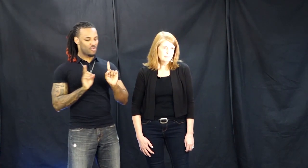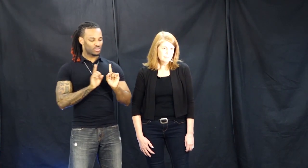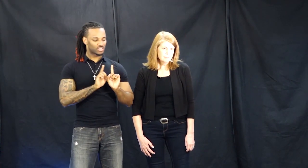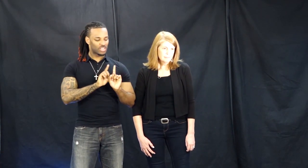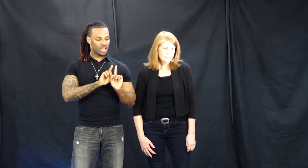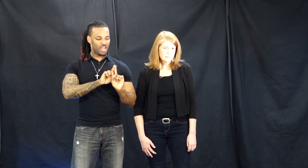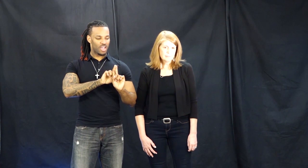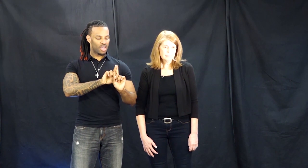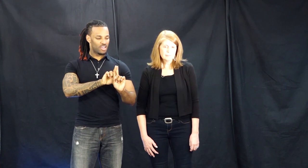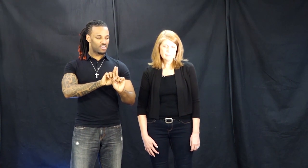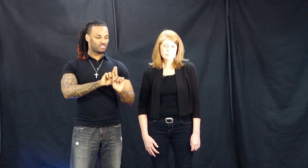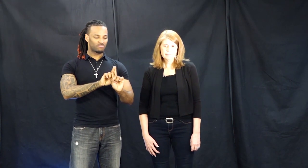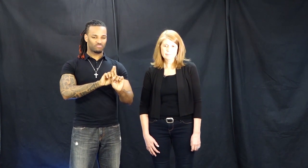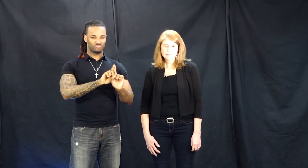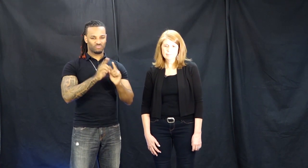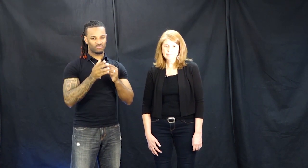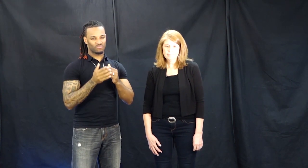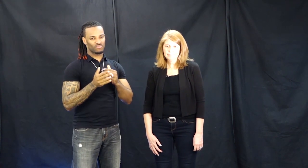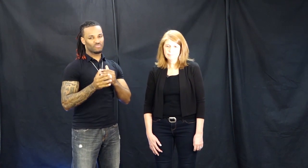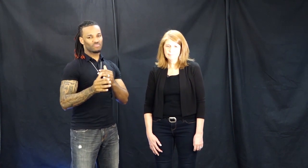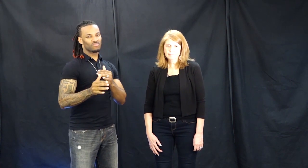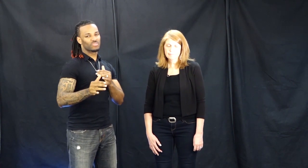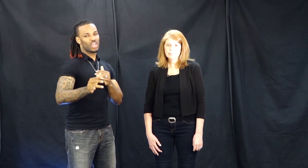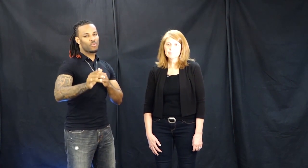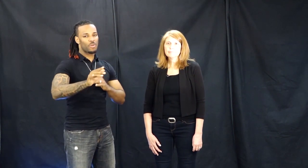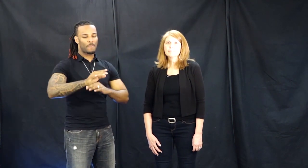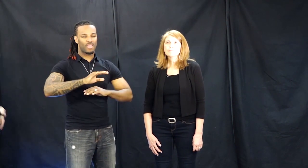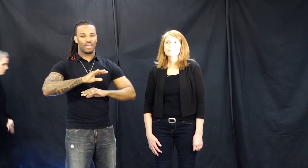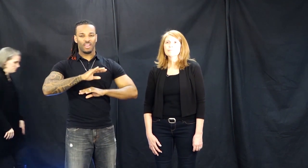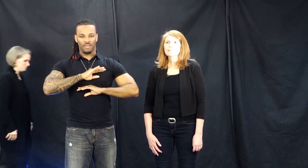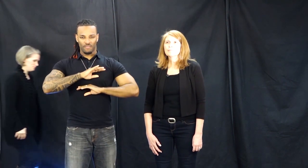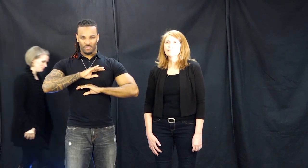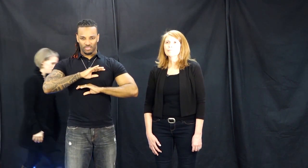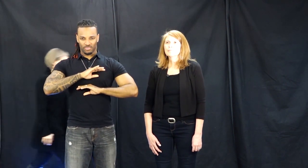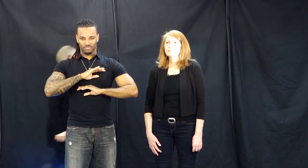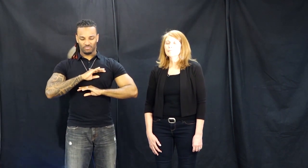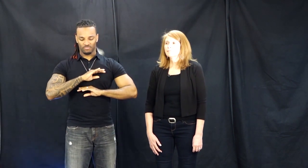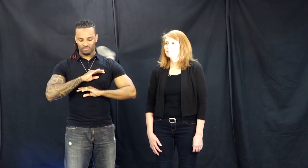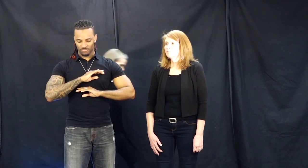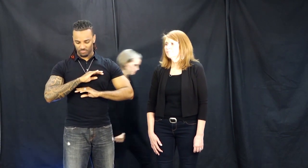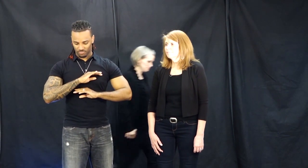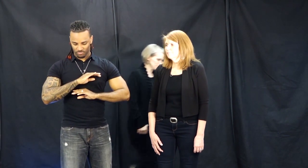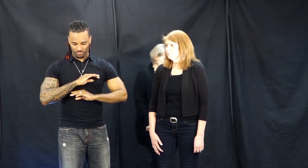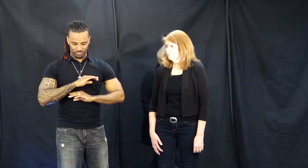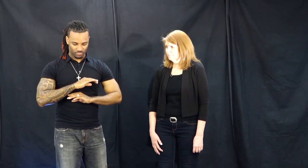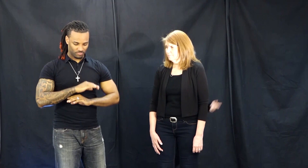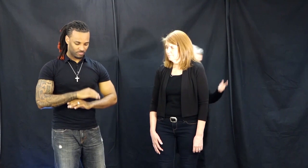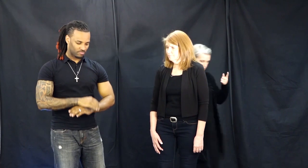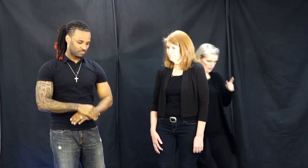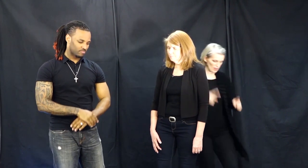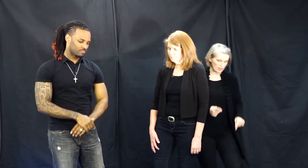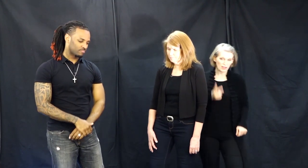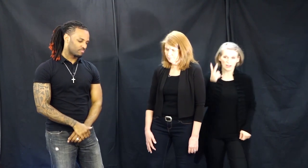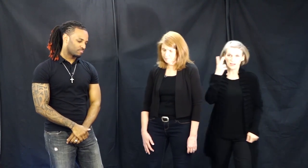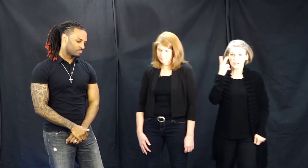your side. That would be enough. If you see him in the